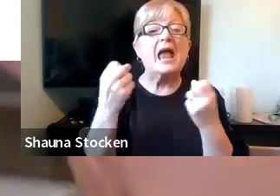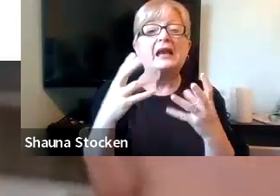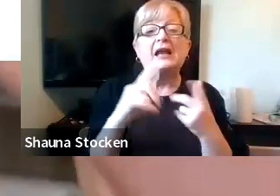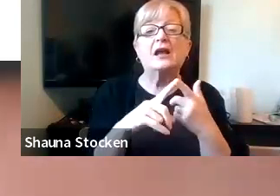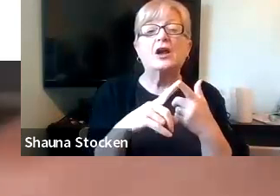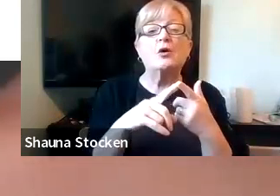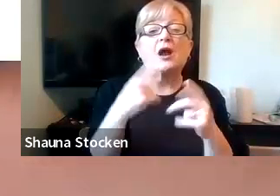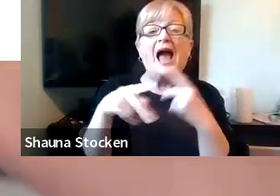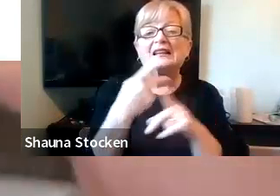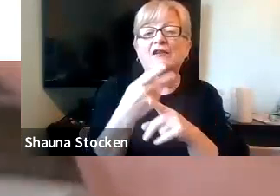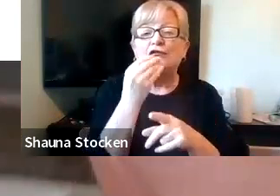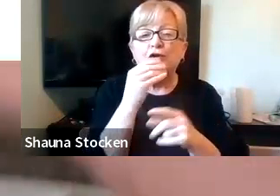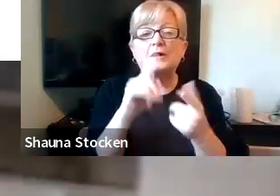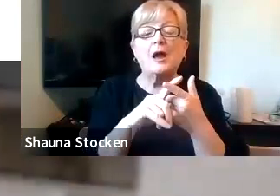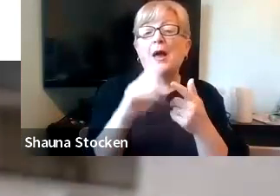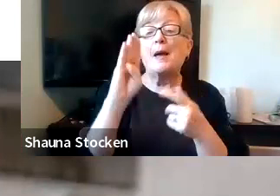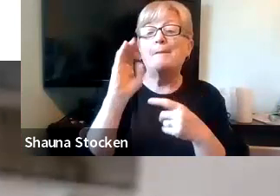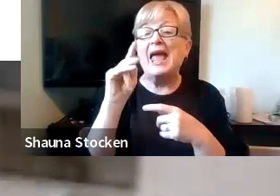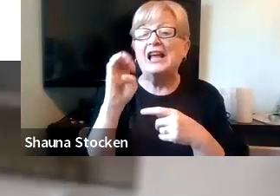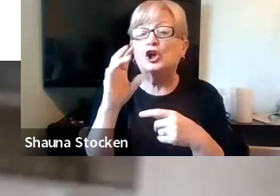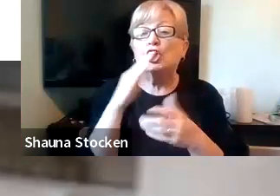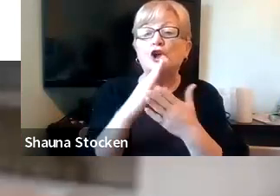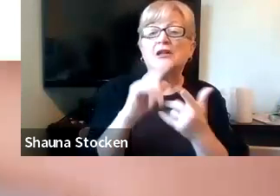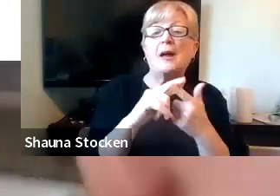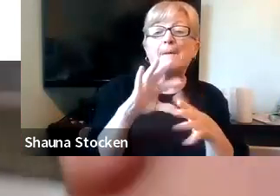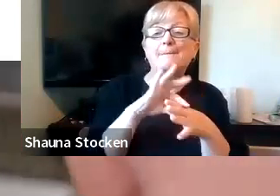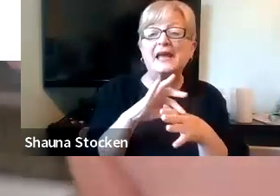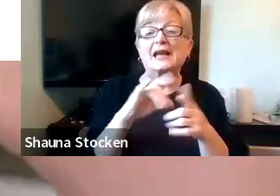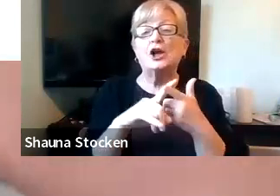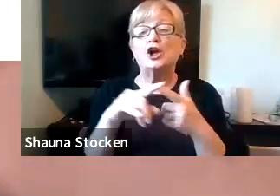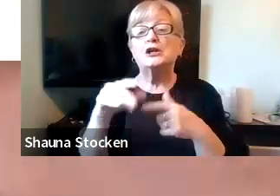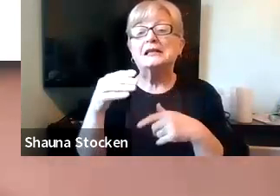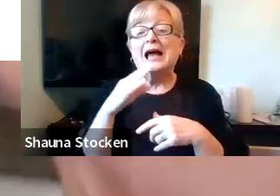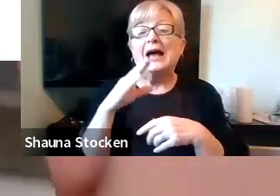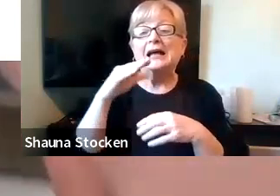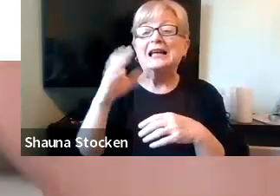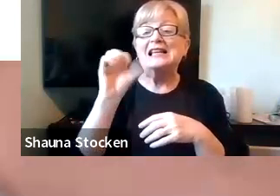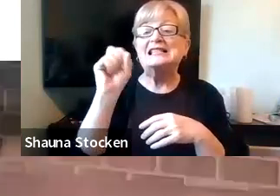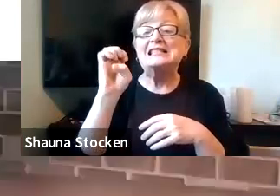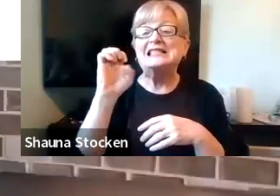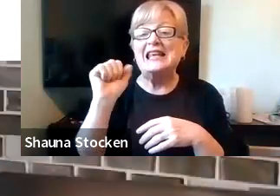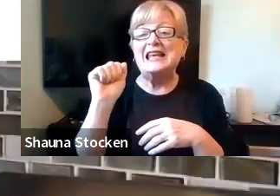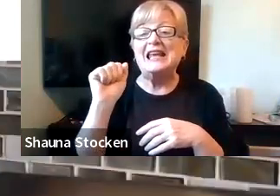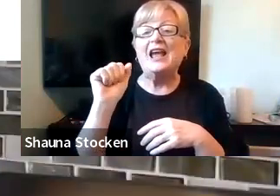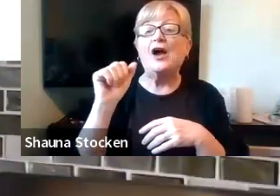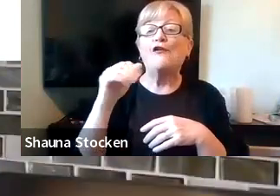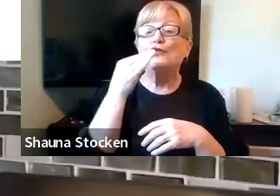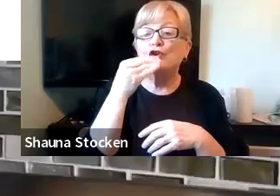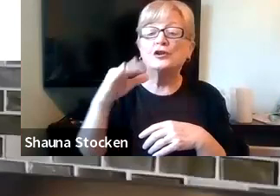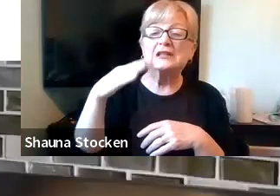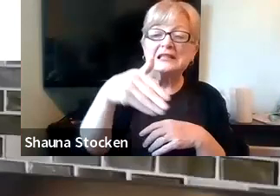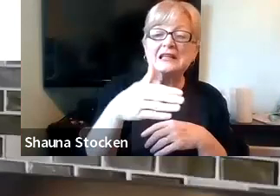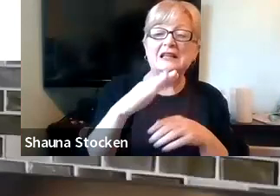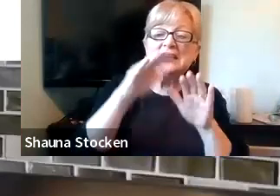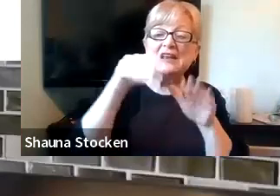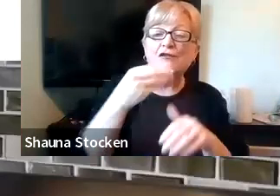type of food you're going to cook. Baked goods, meat, poultry, seafood, leftovers. And when you select something, then you get specific things.